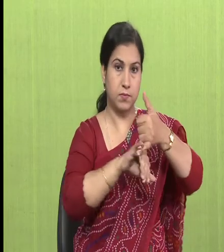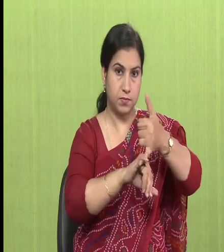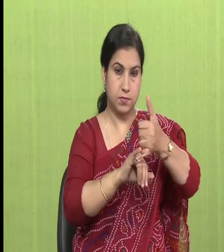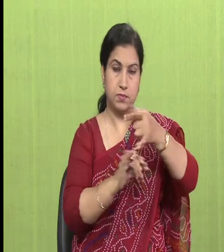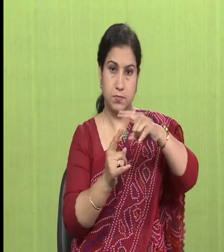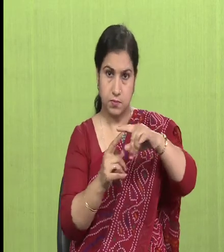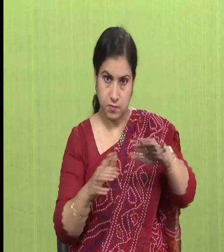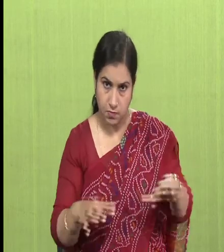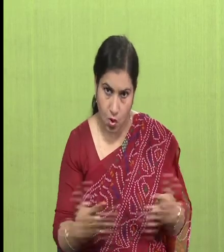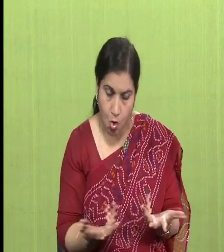commerce subjects.